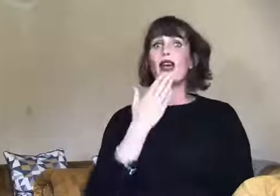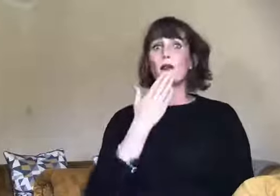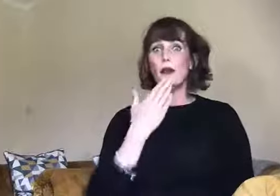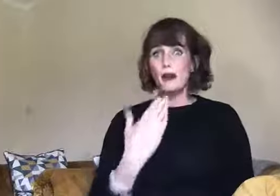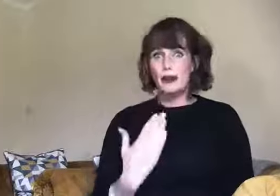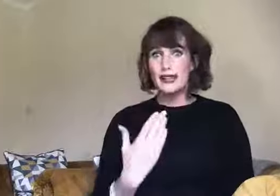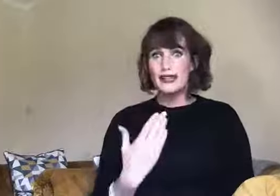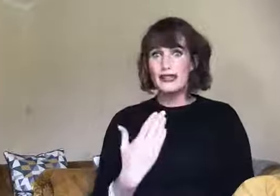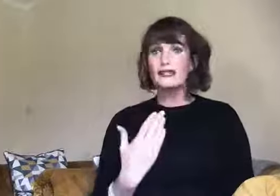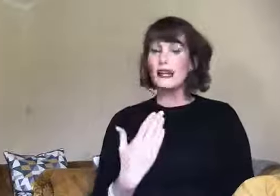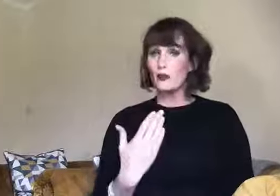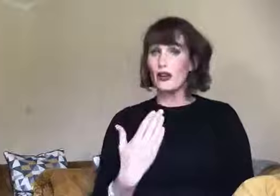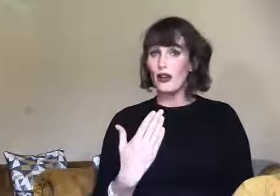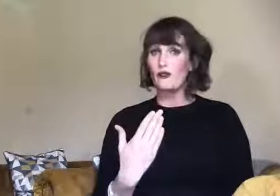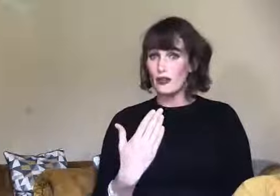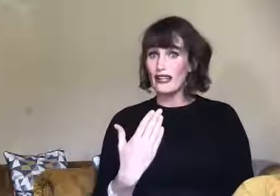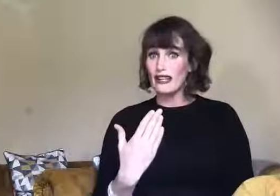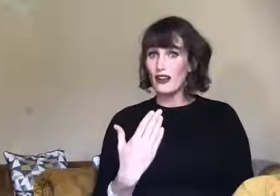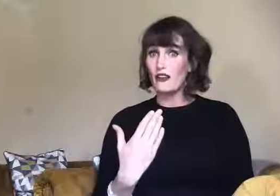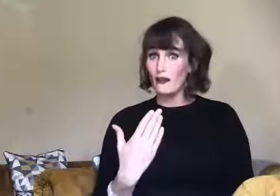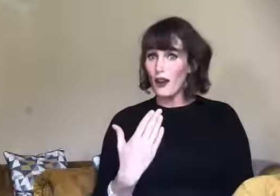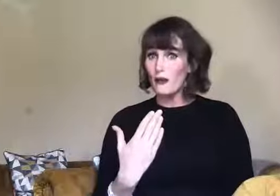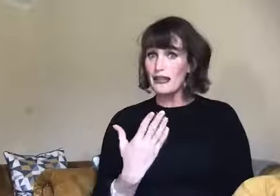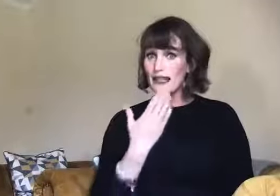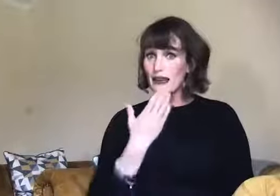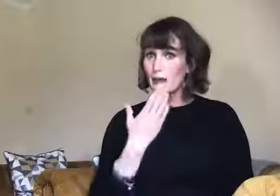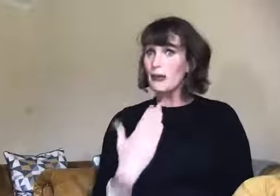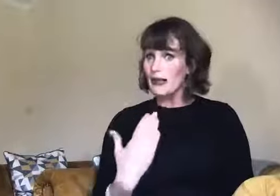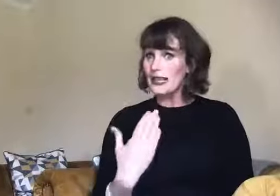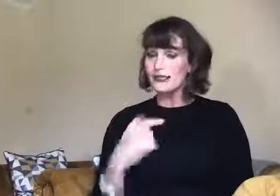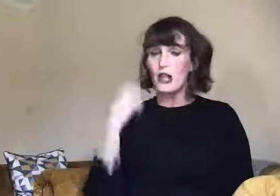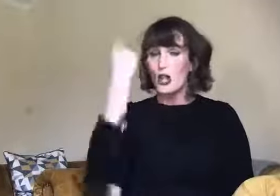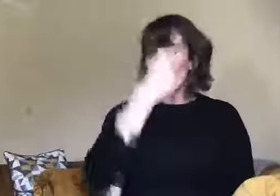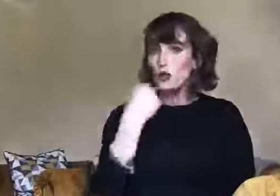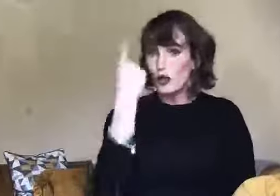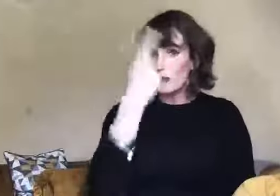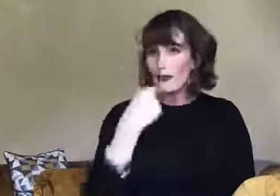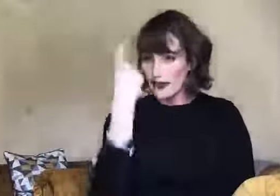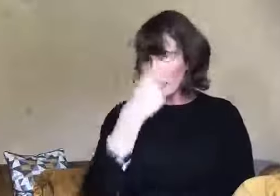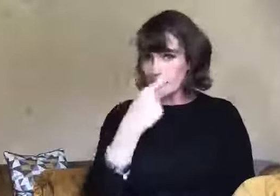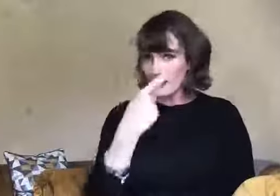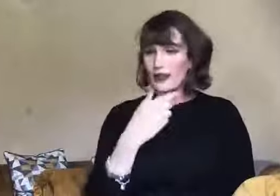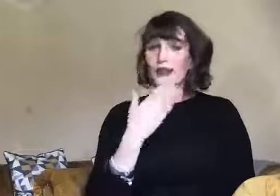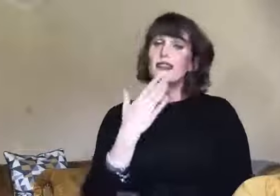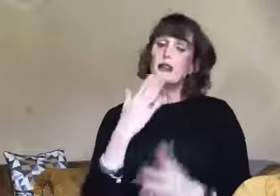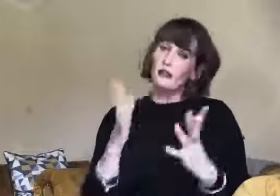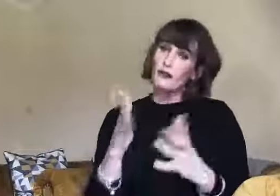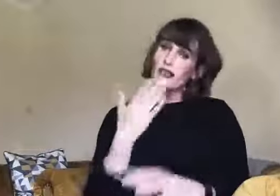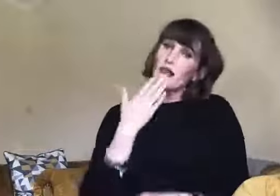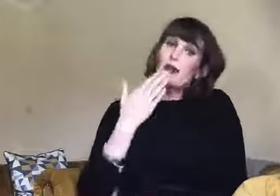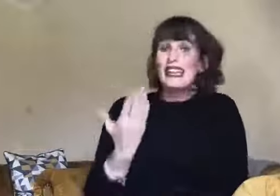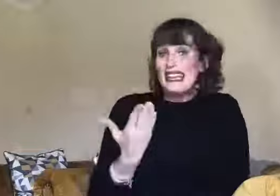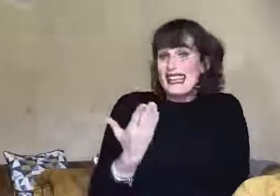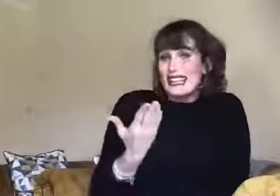are please, and we are really firmly saying please. So look at my face. So if I'm saying please,